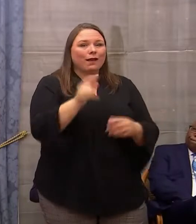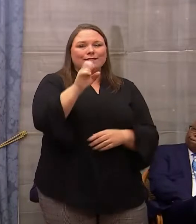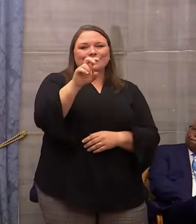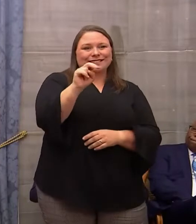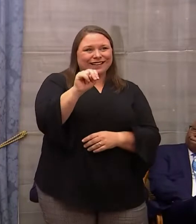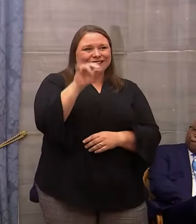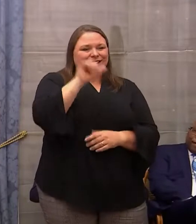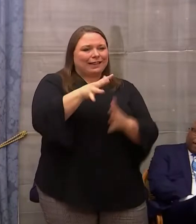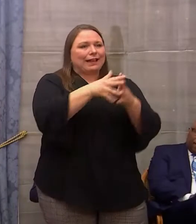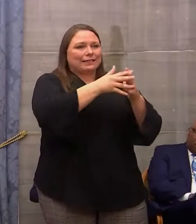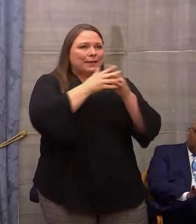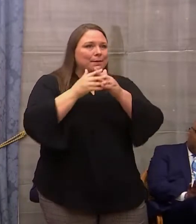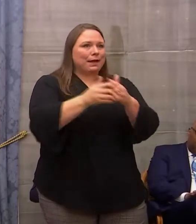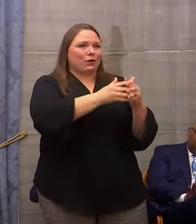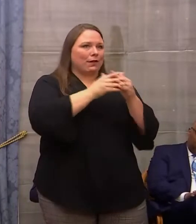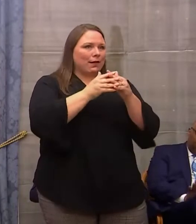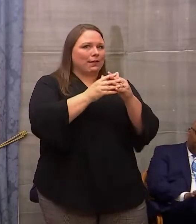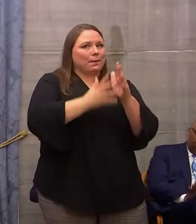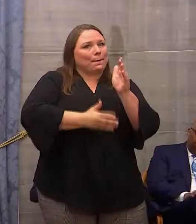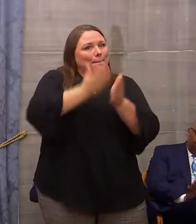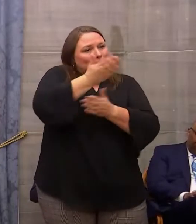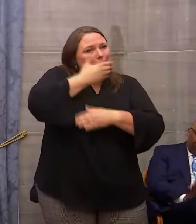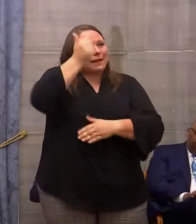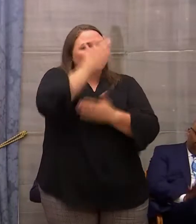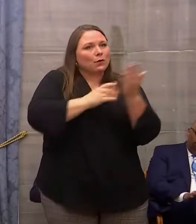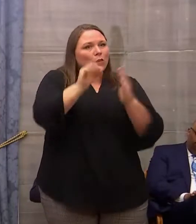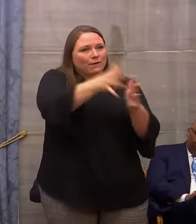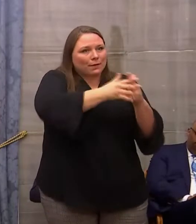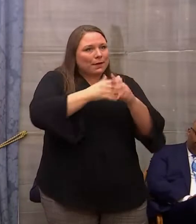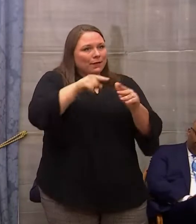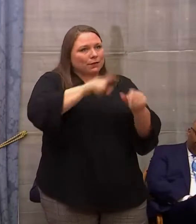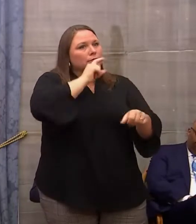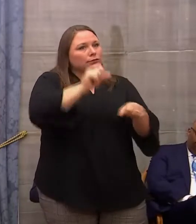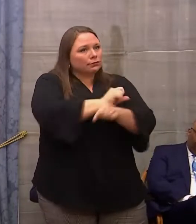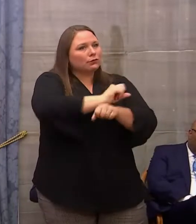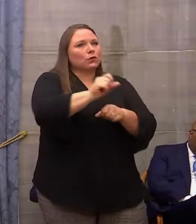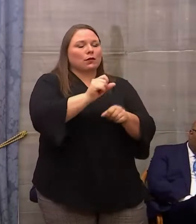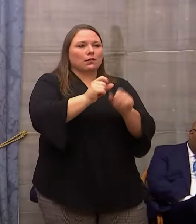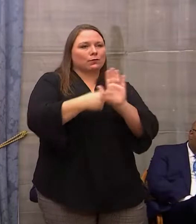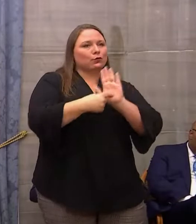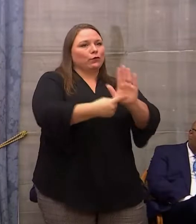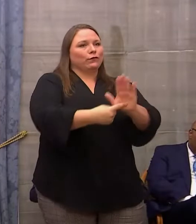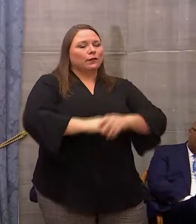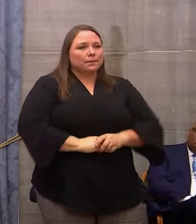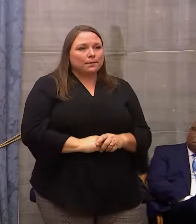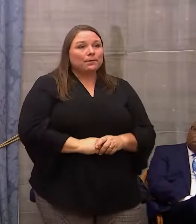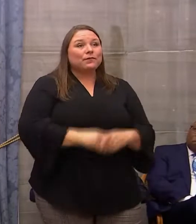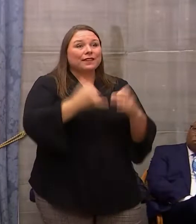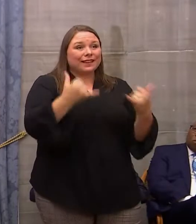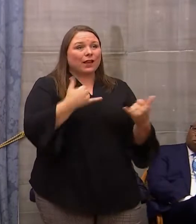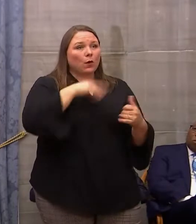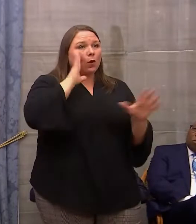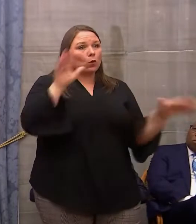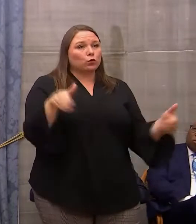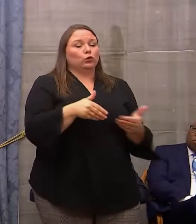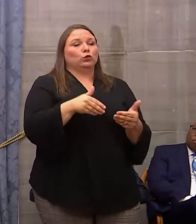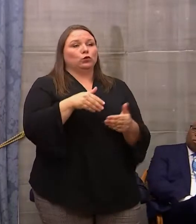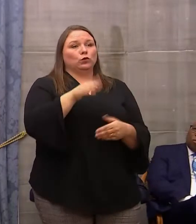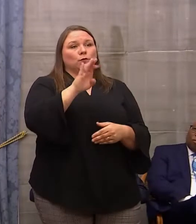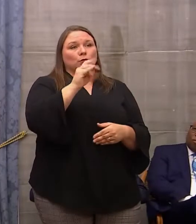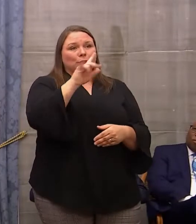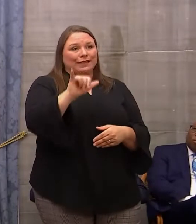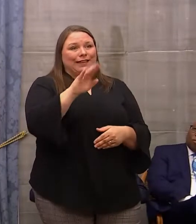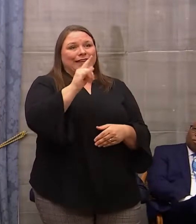is America at its best, and this is truly an example of that. With that, let me introduce